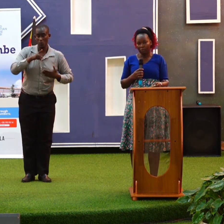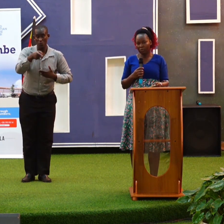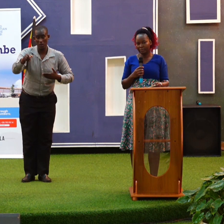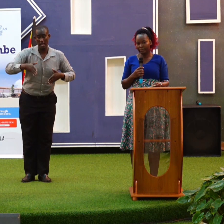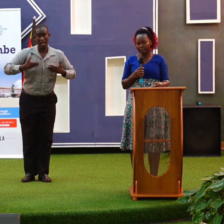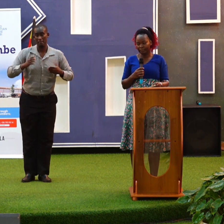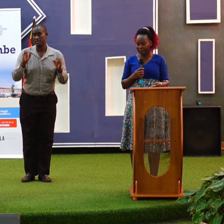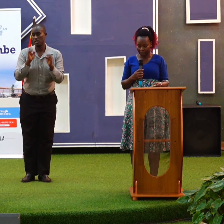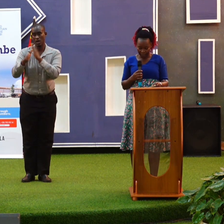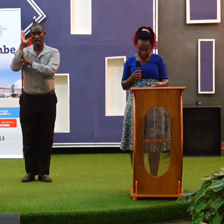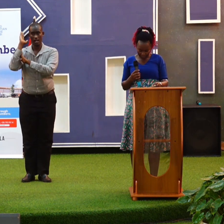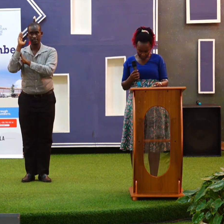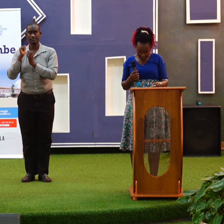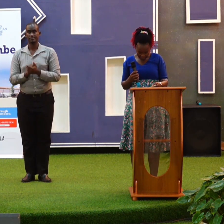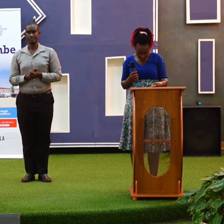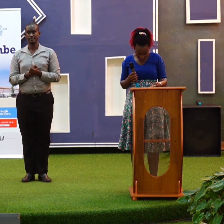So